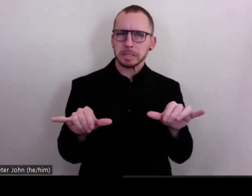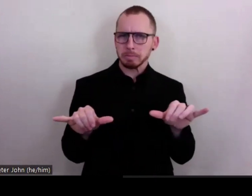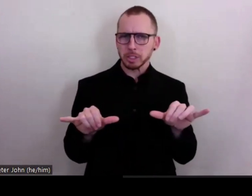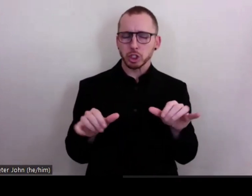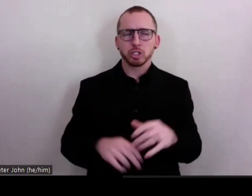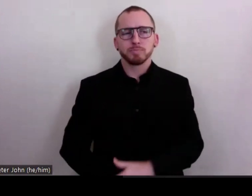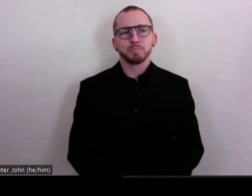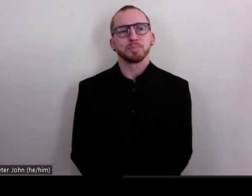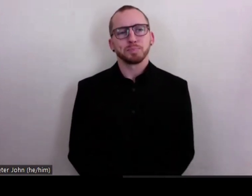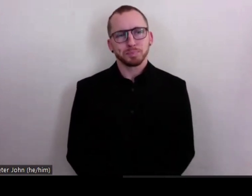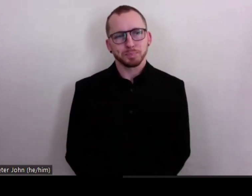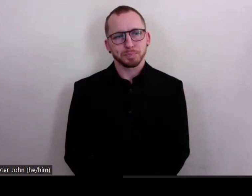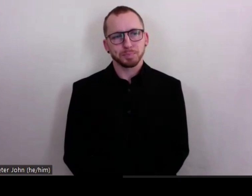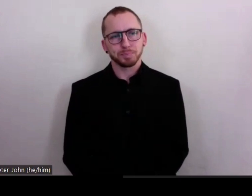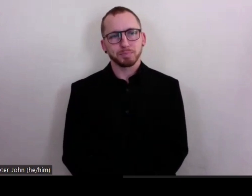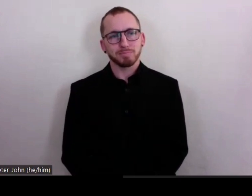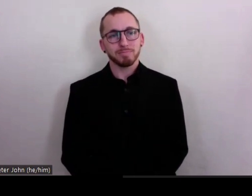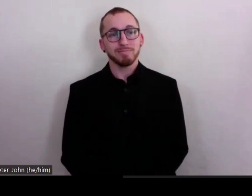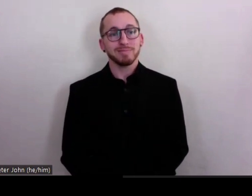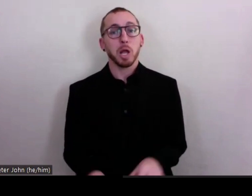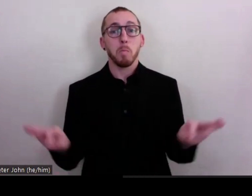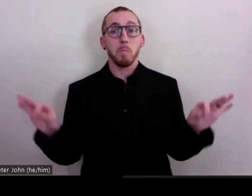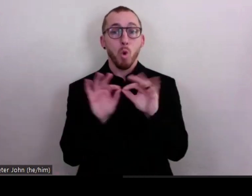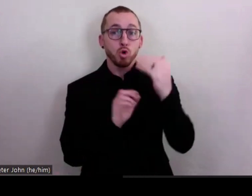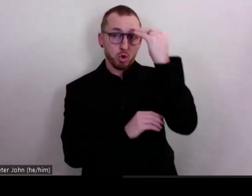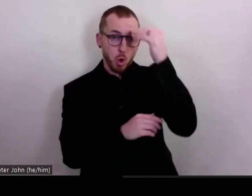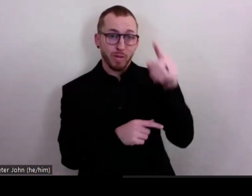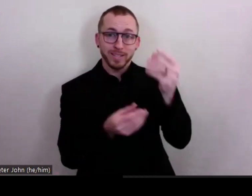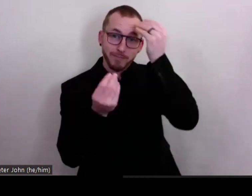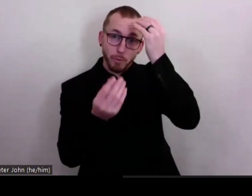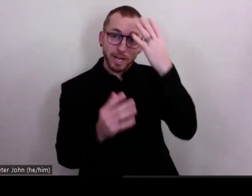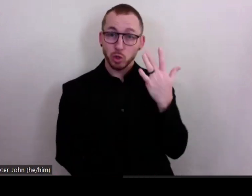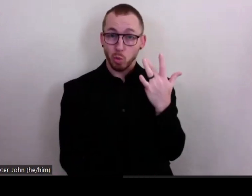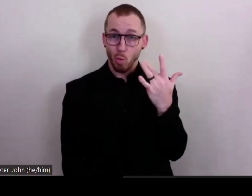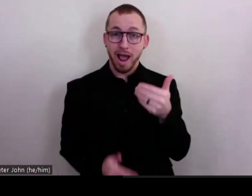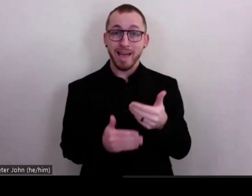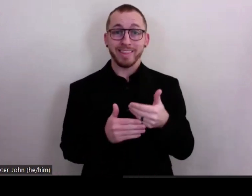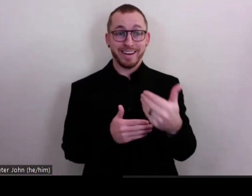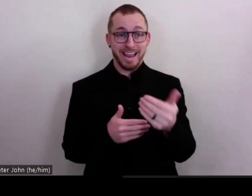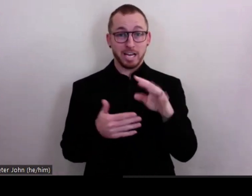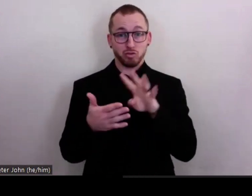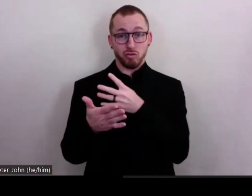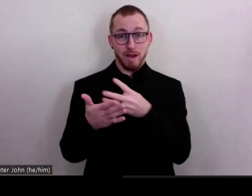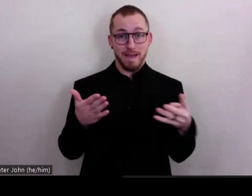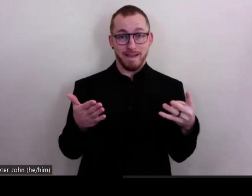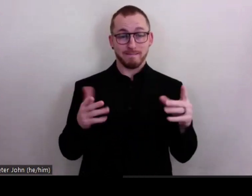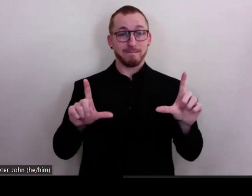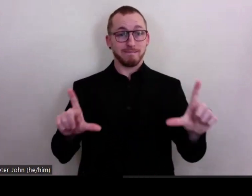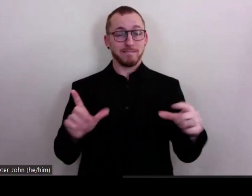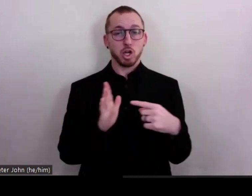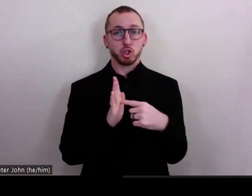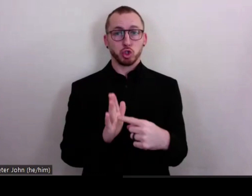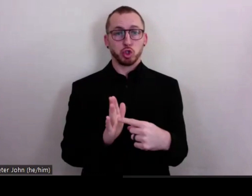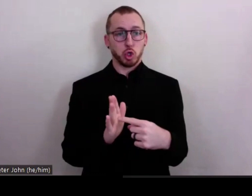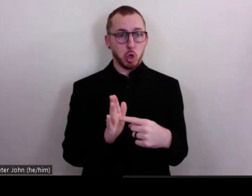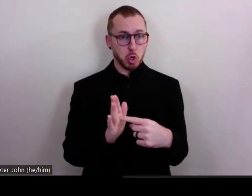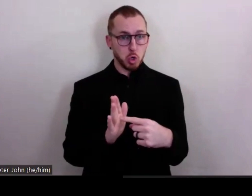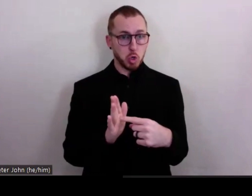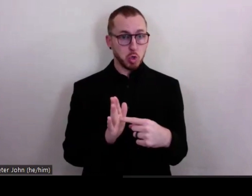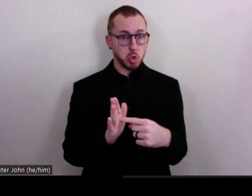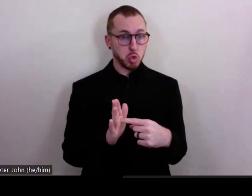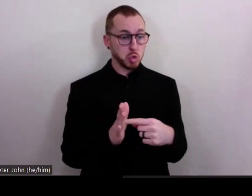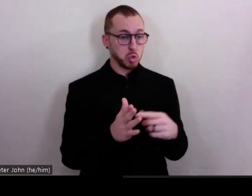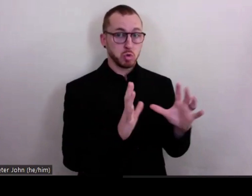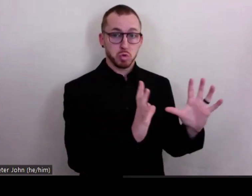because with this next graph here, you can see the disparity between those same youth who